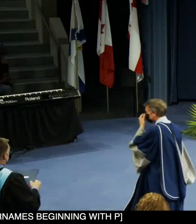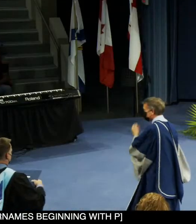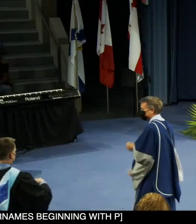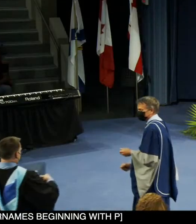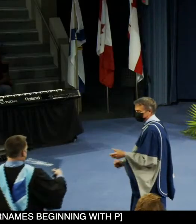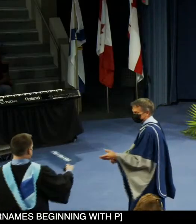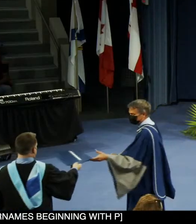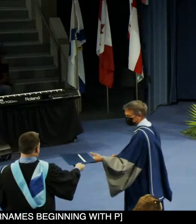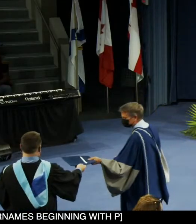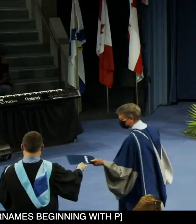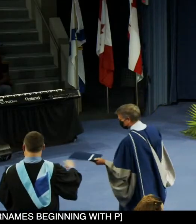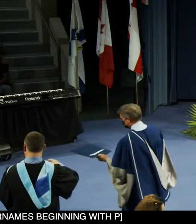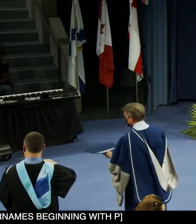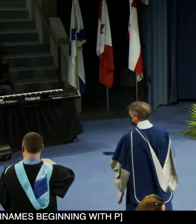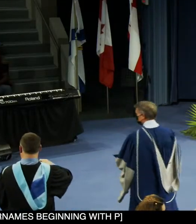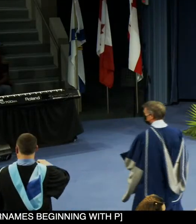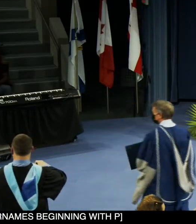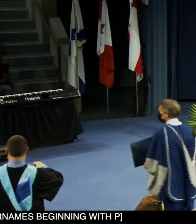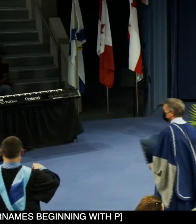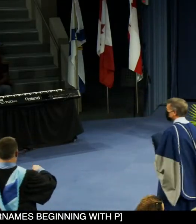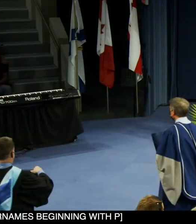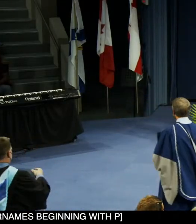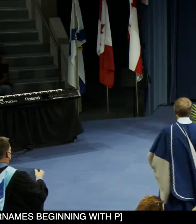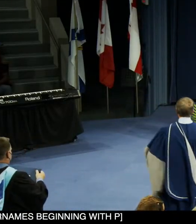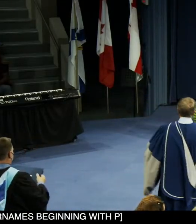Sasha Peveril.